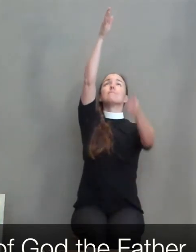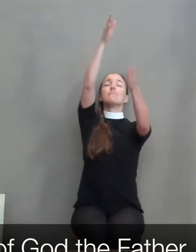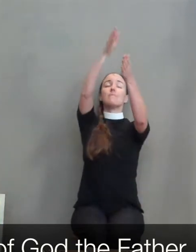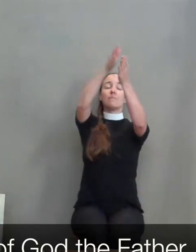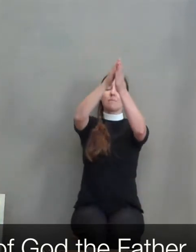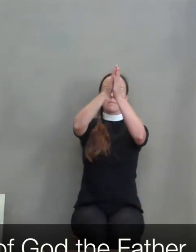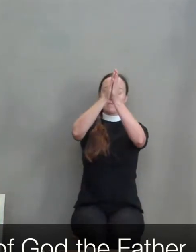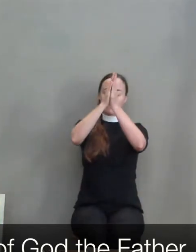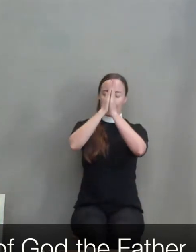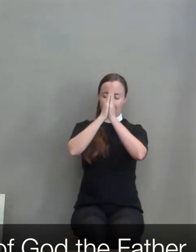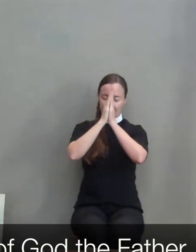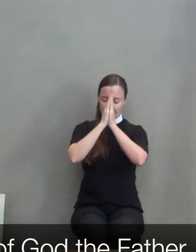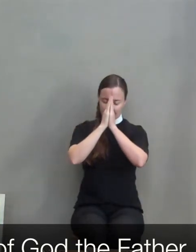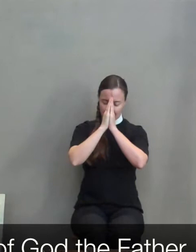Father.